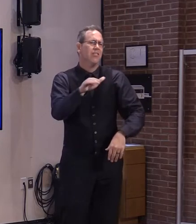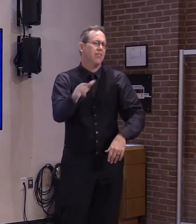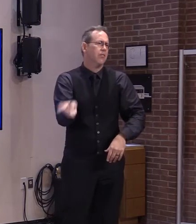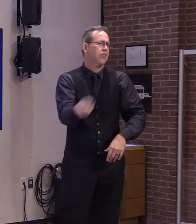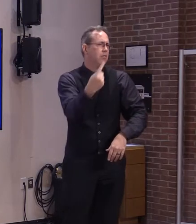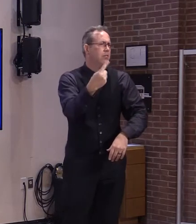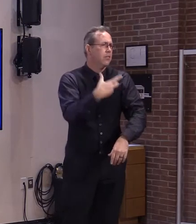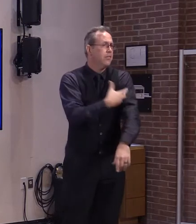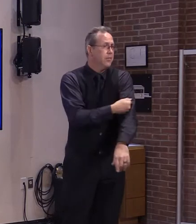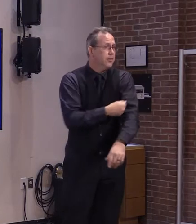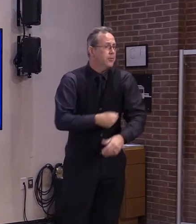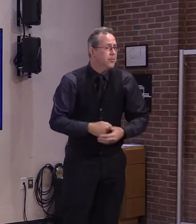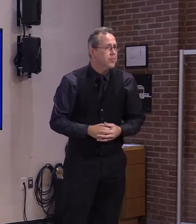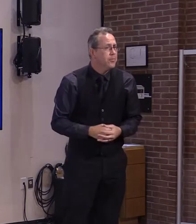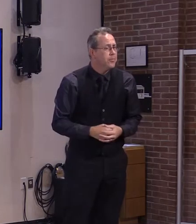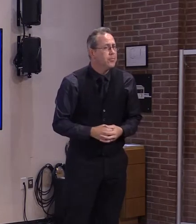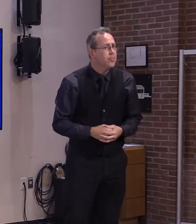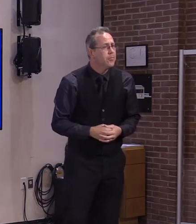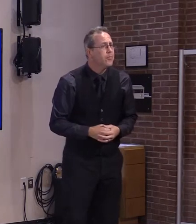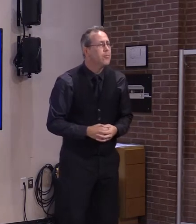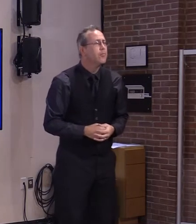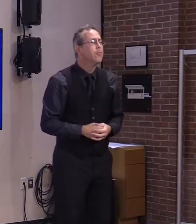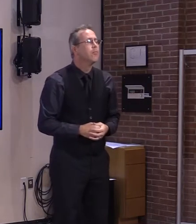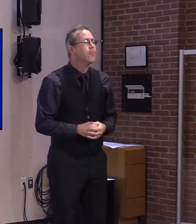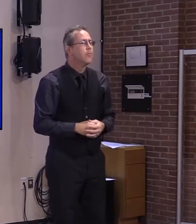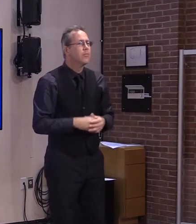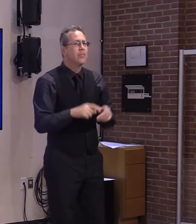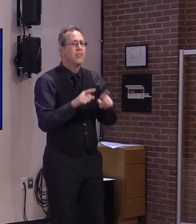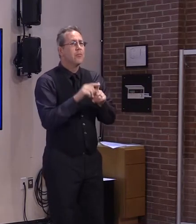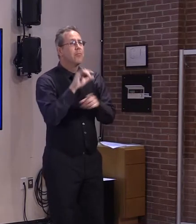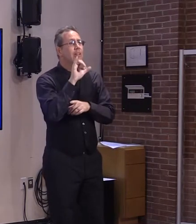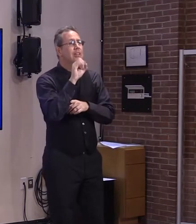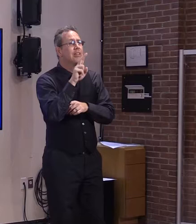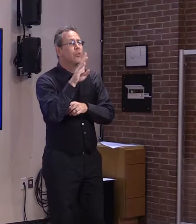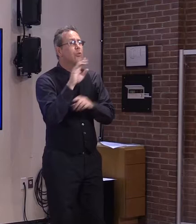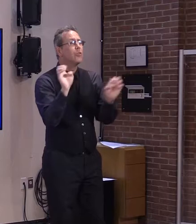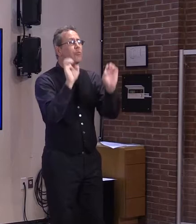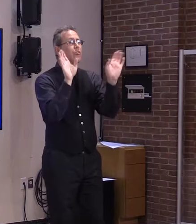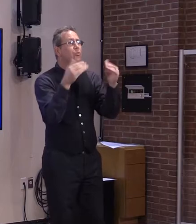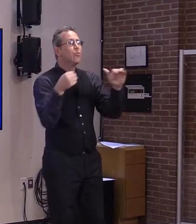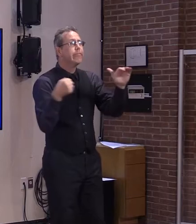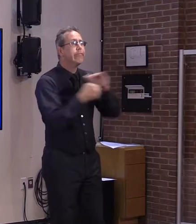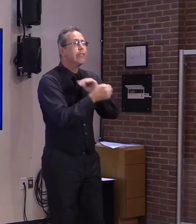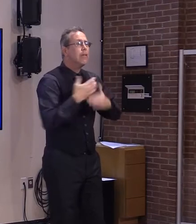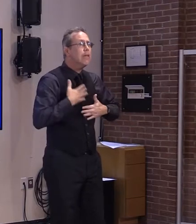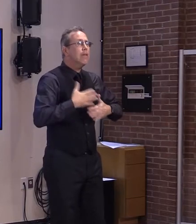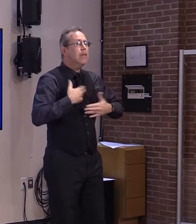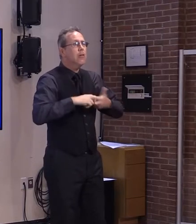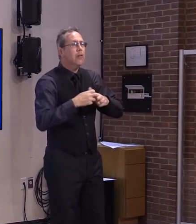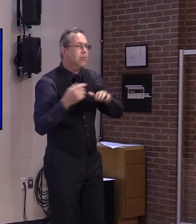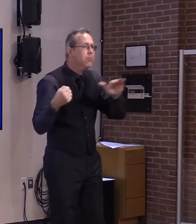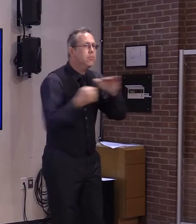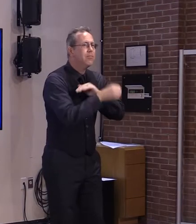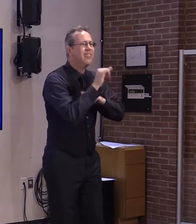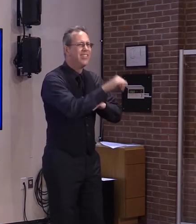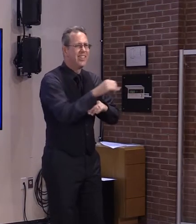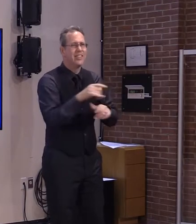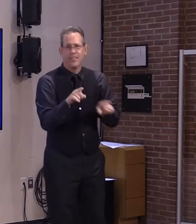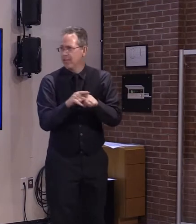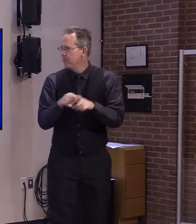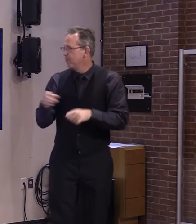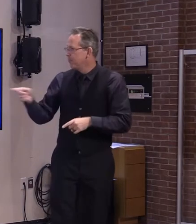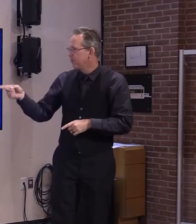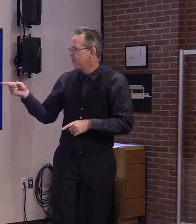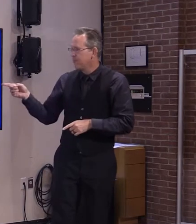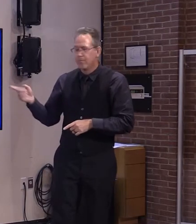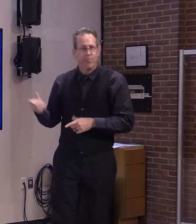ICU side, that number is up to 84% as of today. So again, really that critical care and general hospital use overall